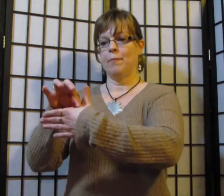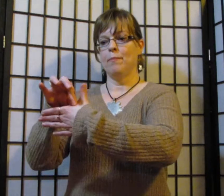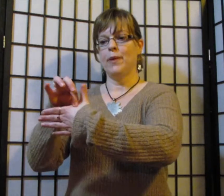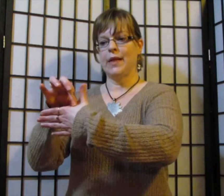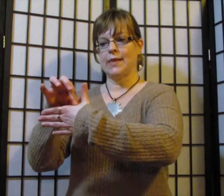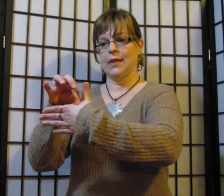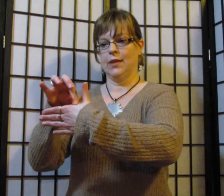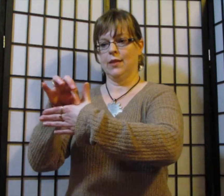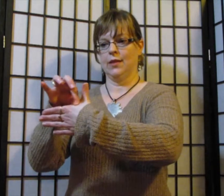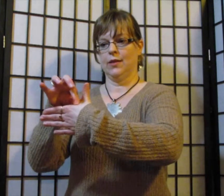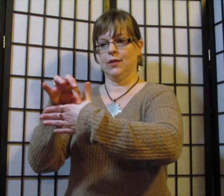meat,